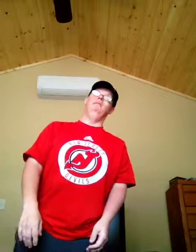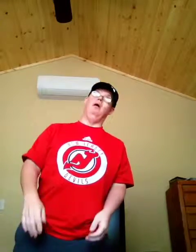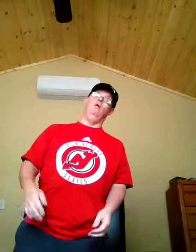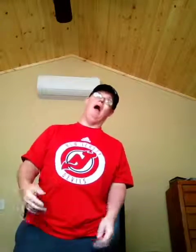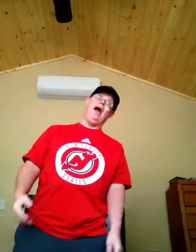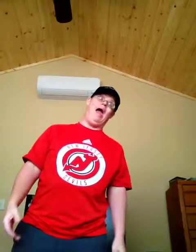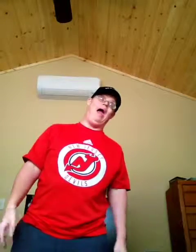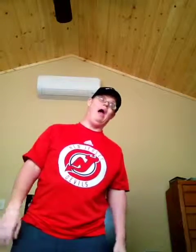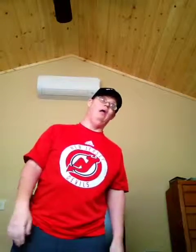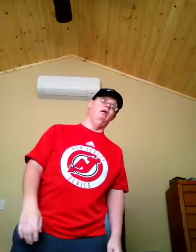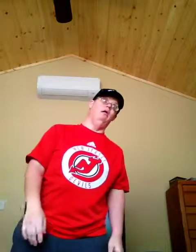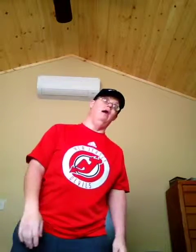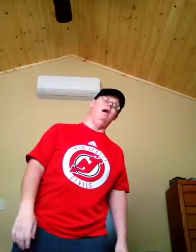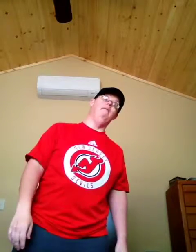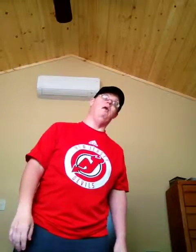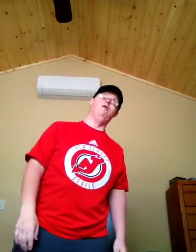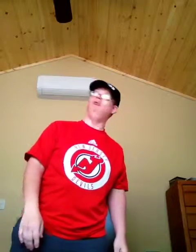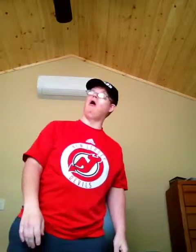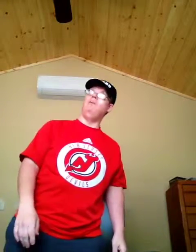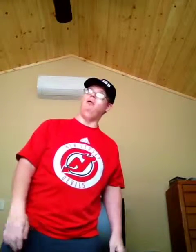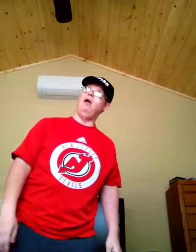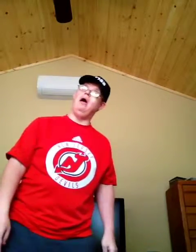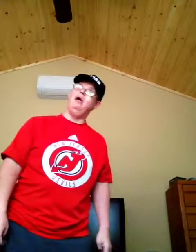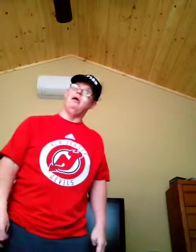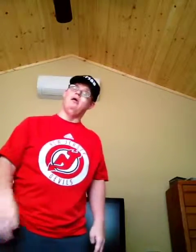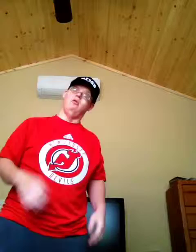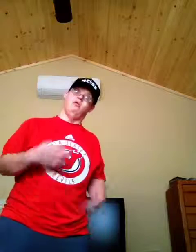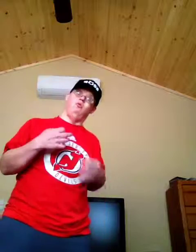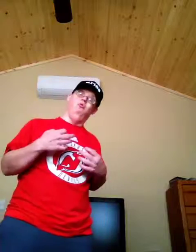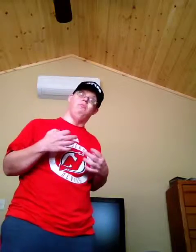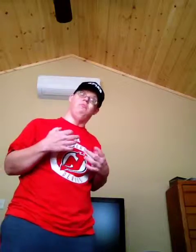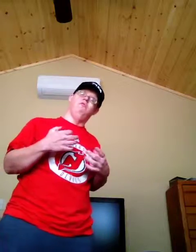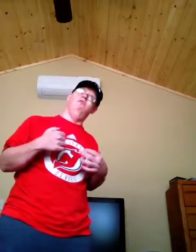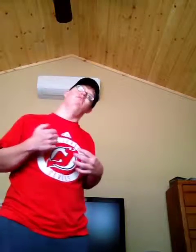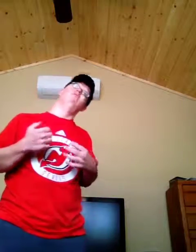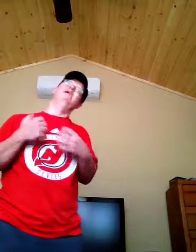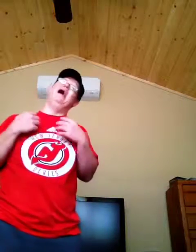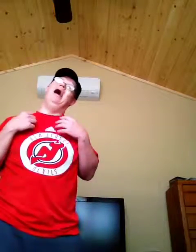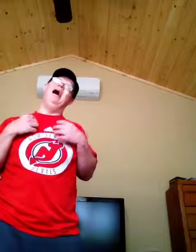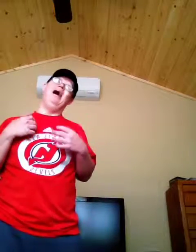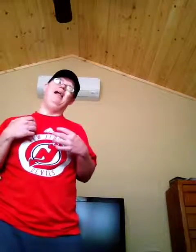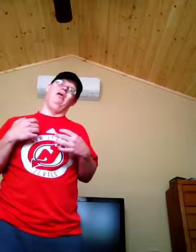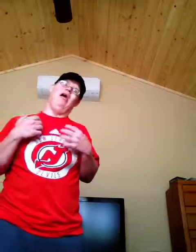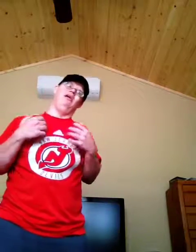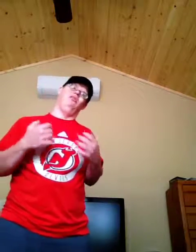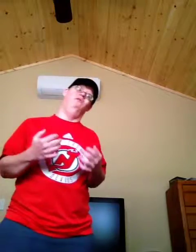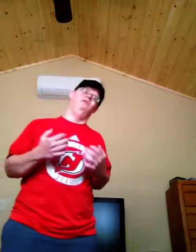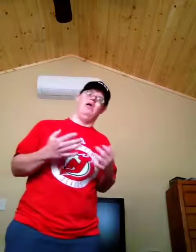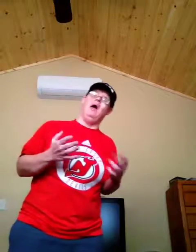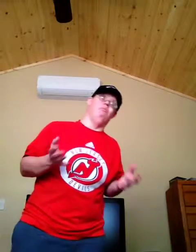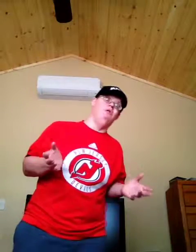about what I had. I'm not going to talk about that because it's too personal. I had a serious